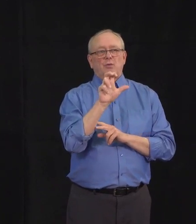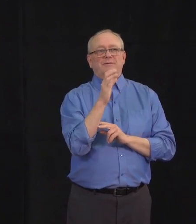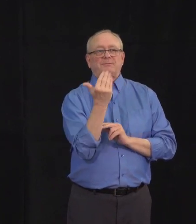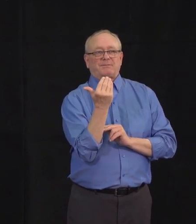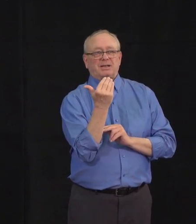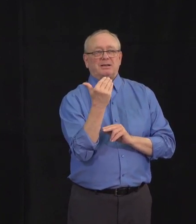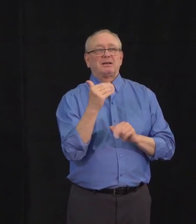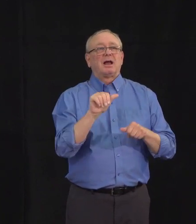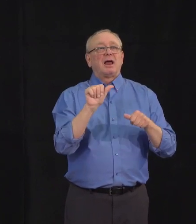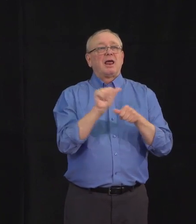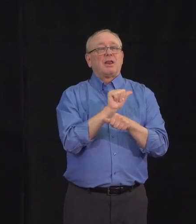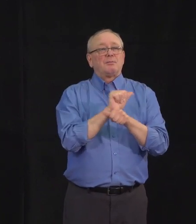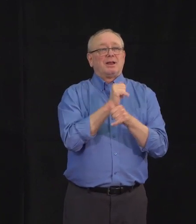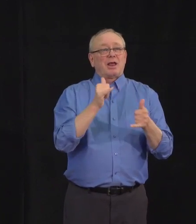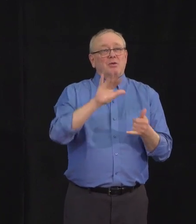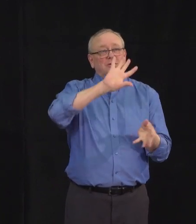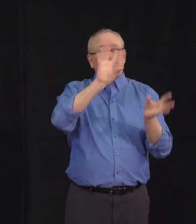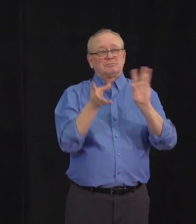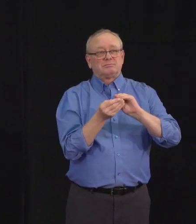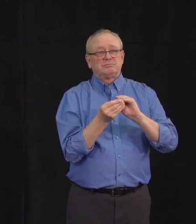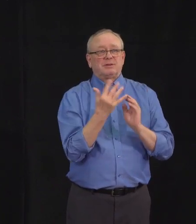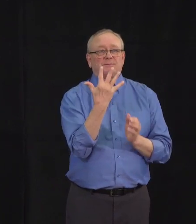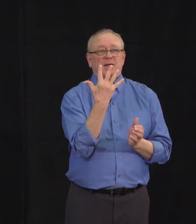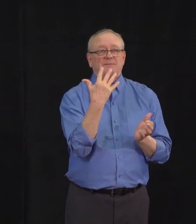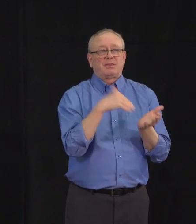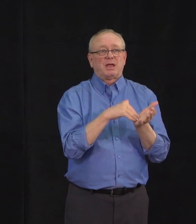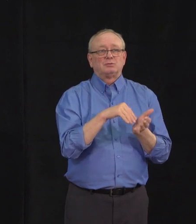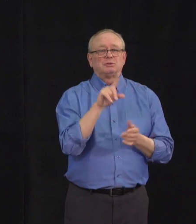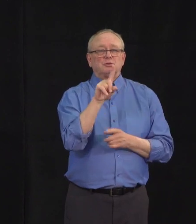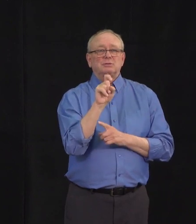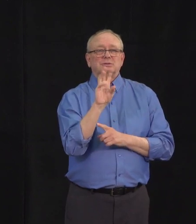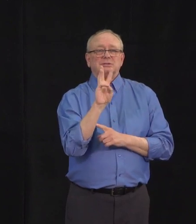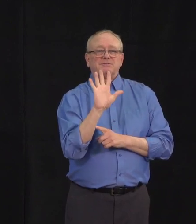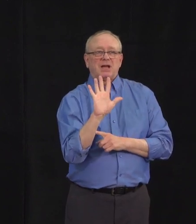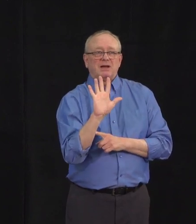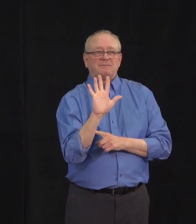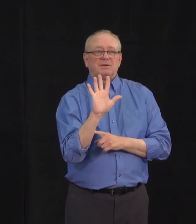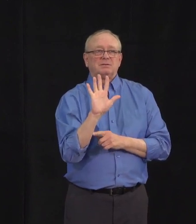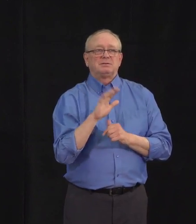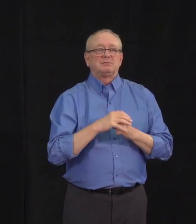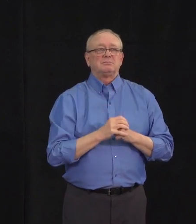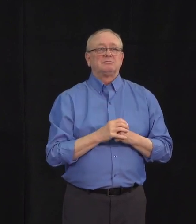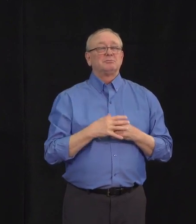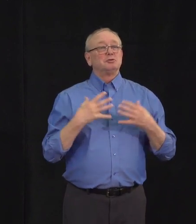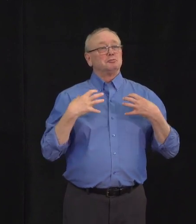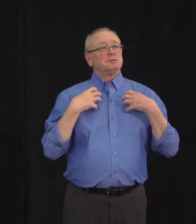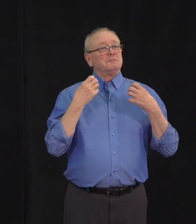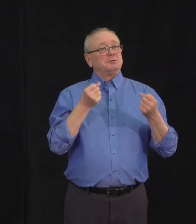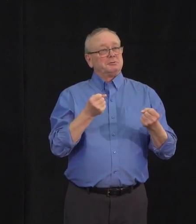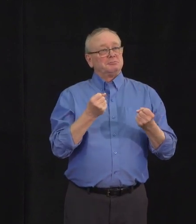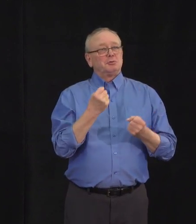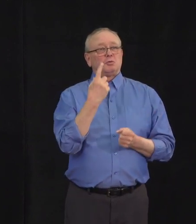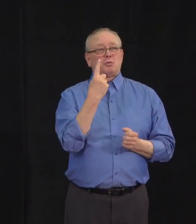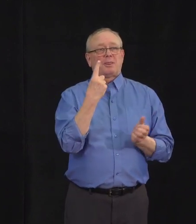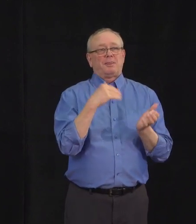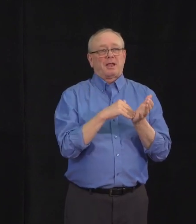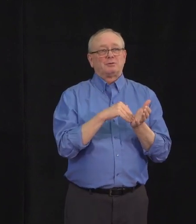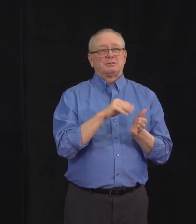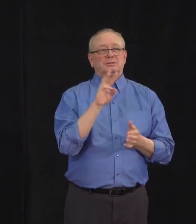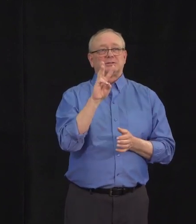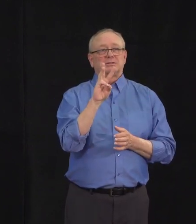5,165. I'm pleased to report the number of recovered cases in Alberta has now reached